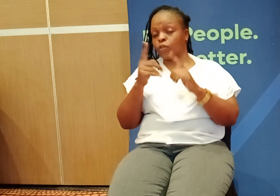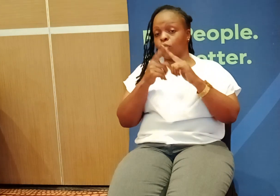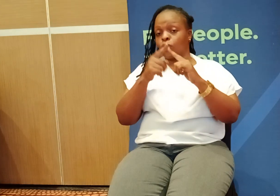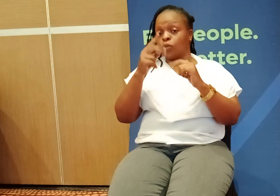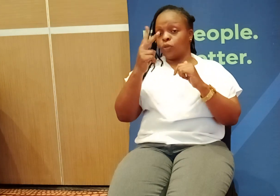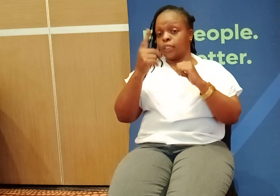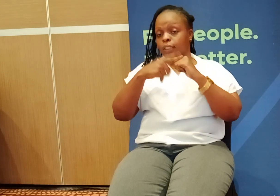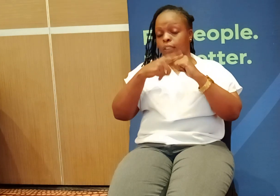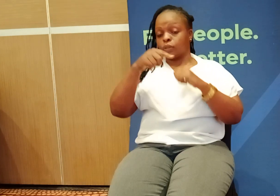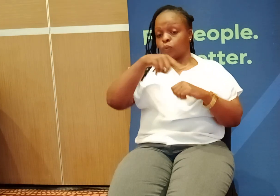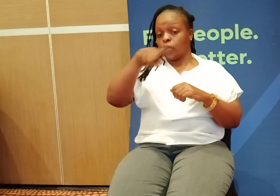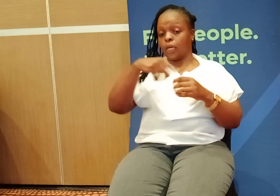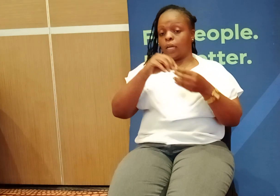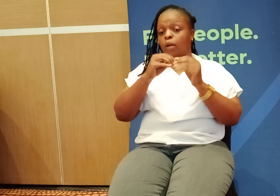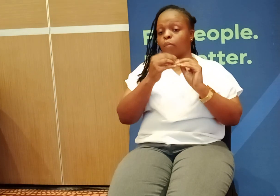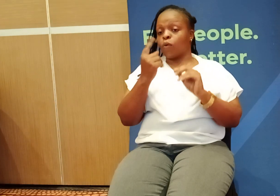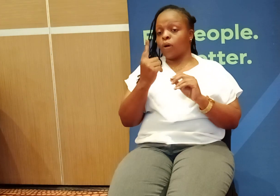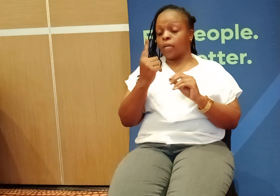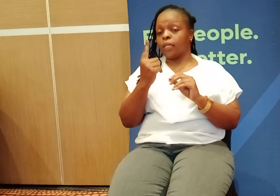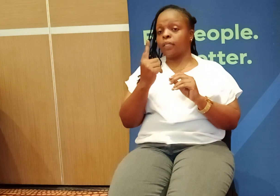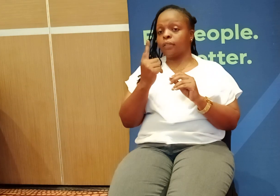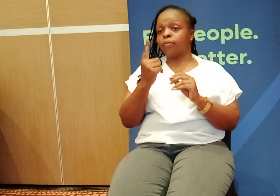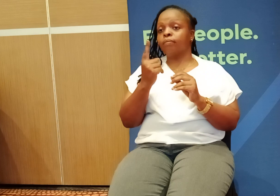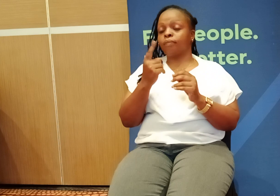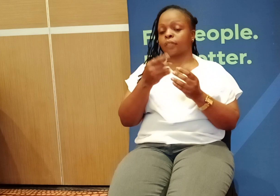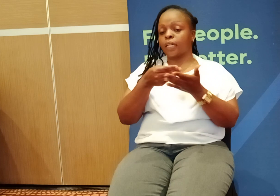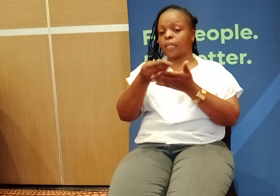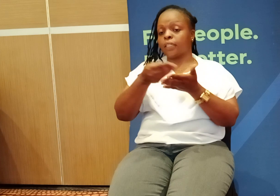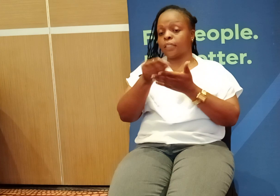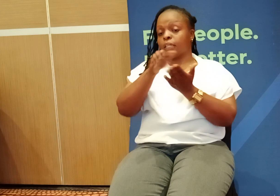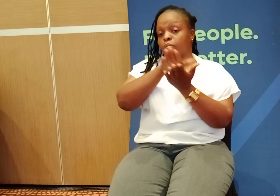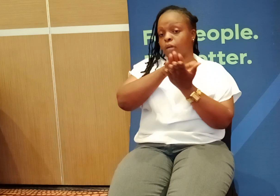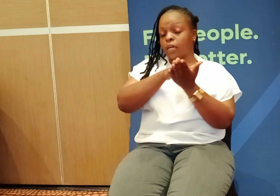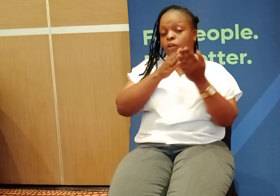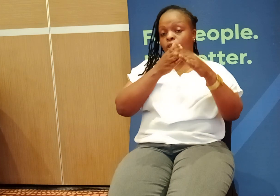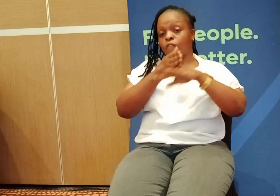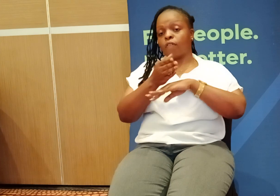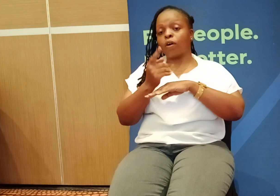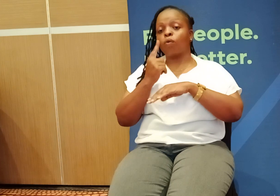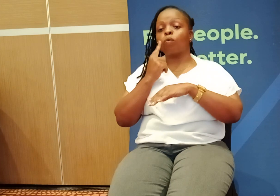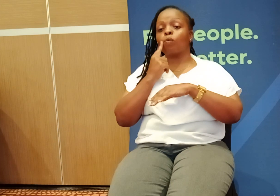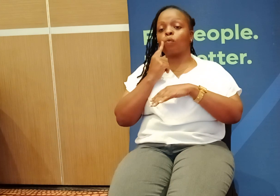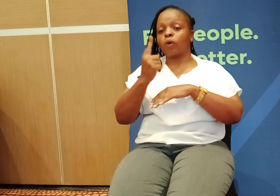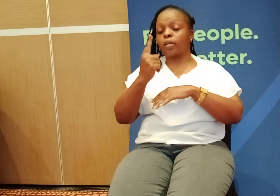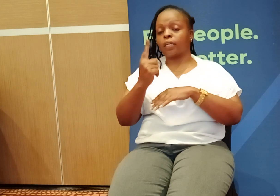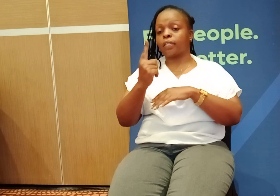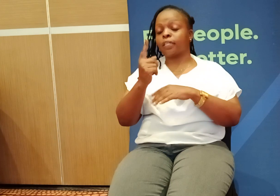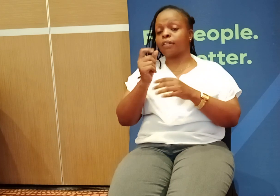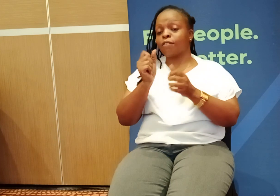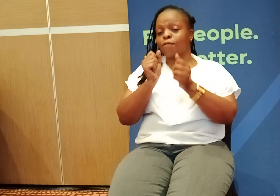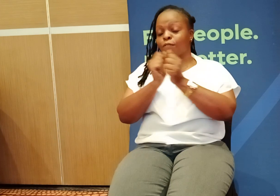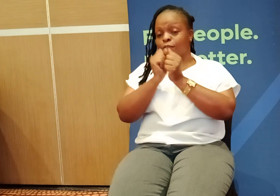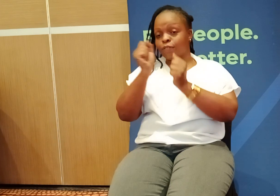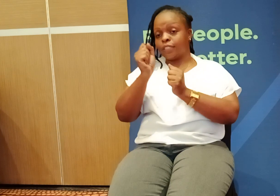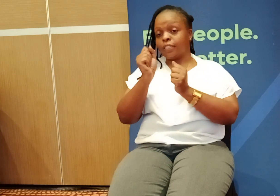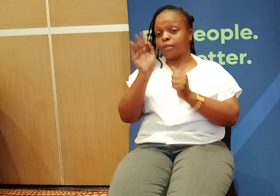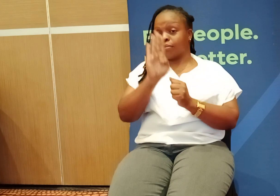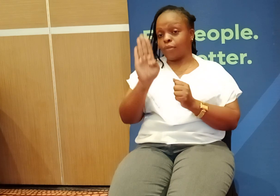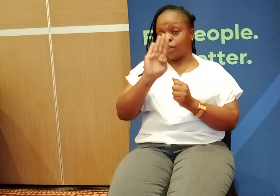number 1 retail bank, over 115 billion loans just to women-owned